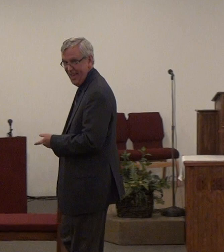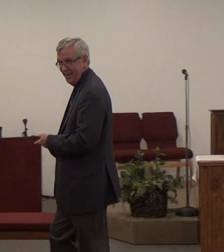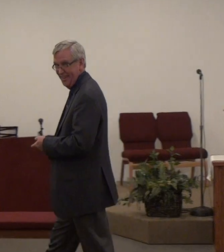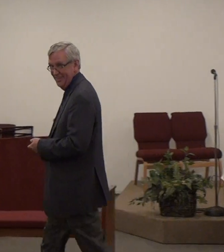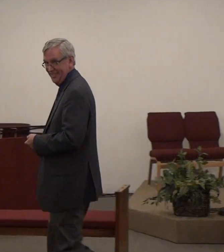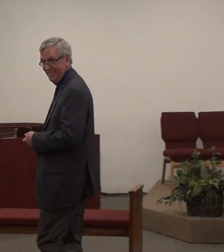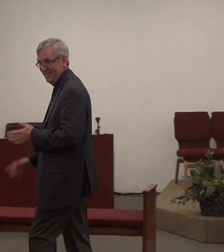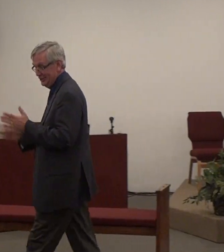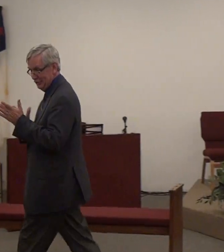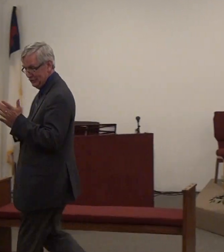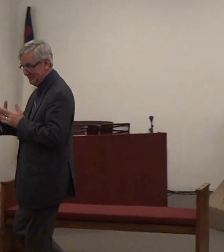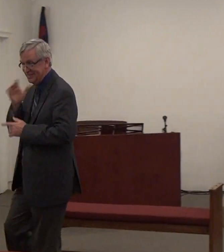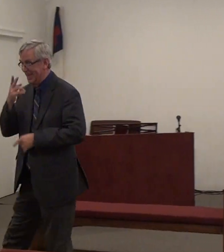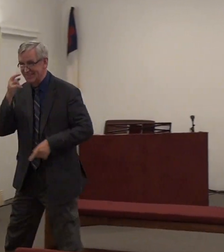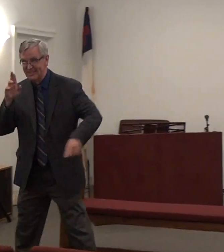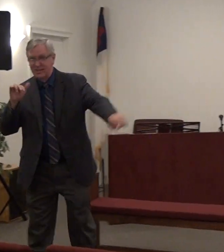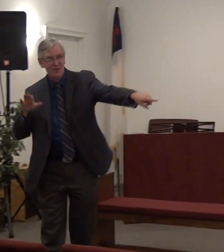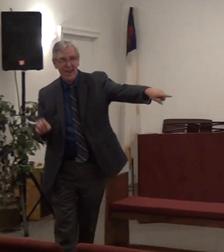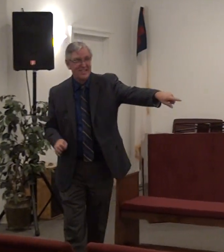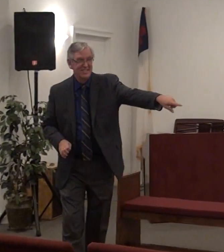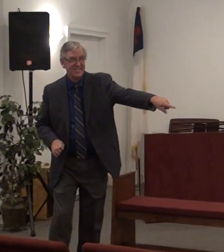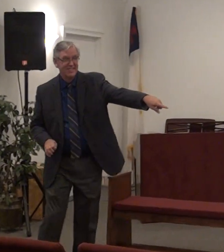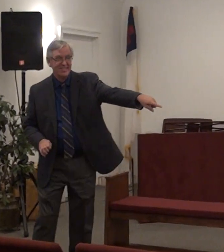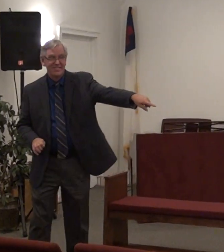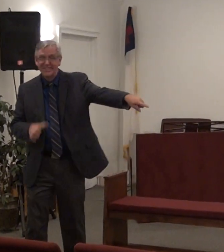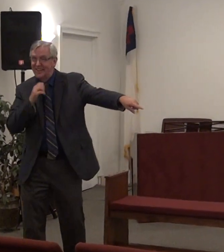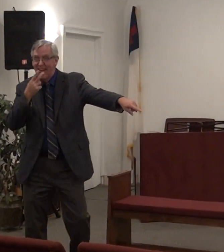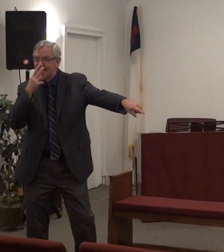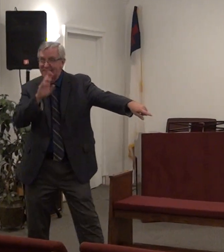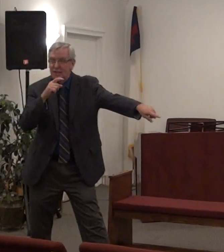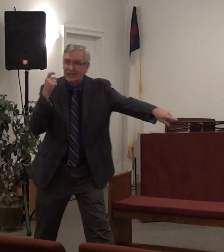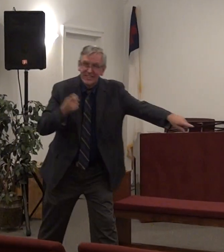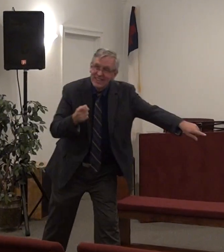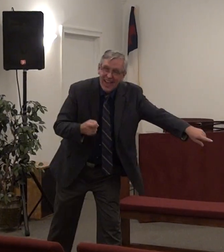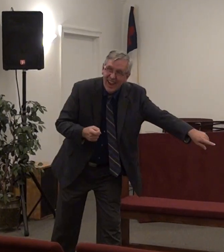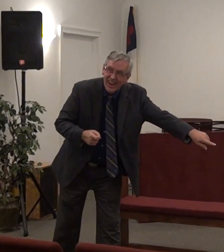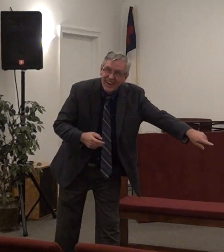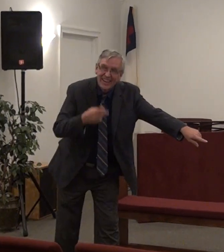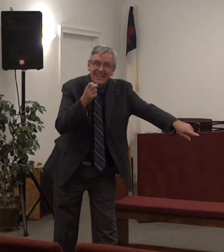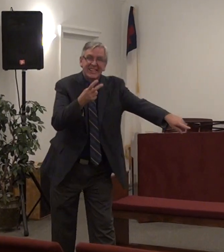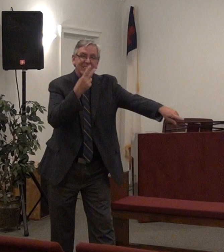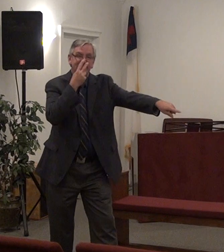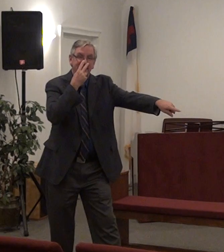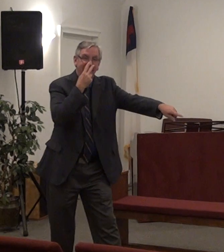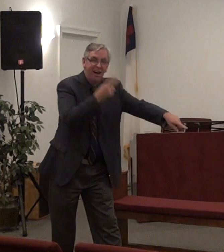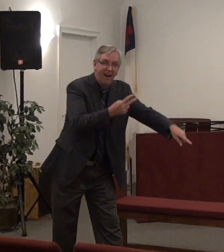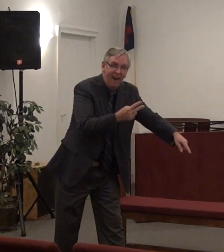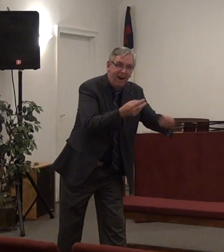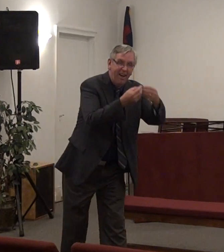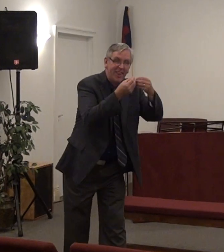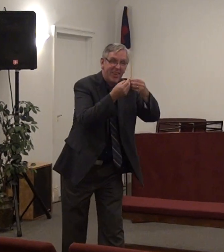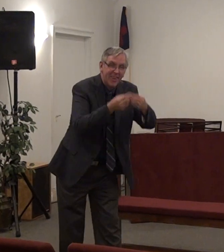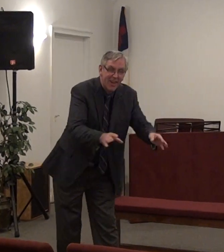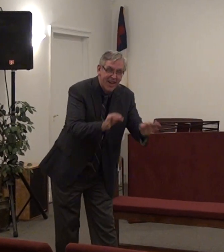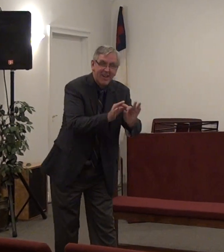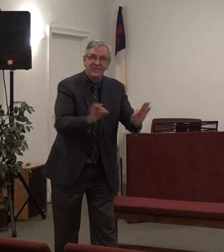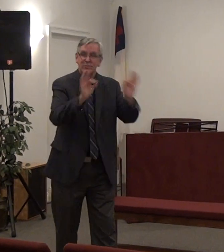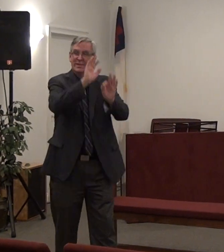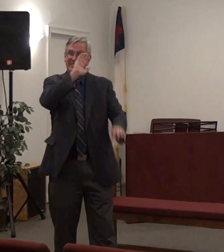But Jesus didn't do that. Jesus didn't see her race. He didn't see her sin. What